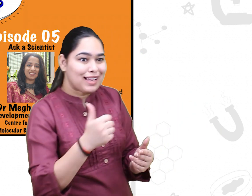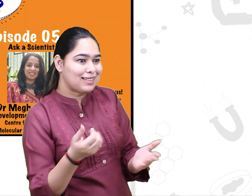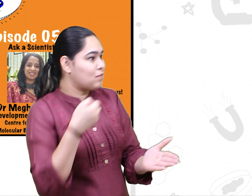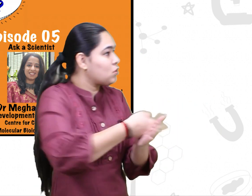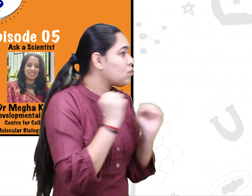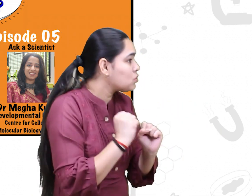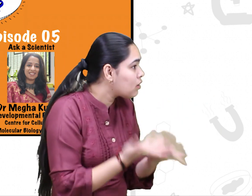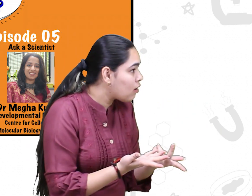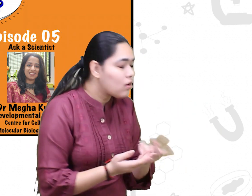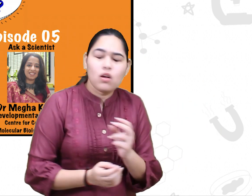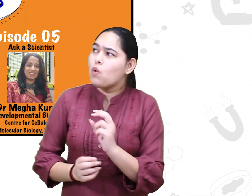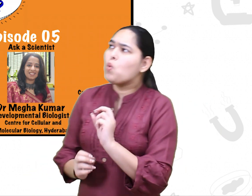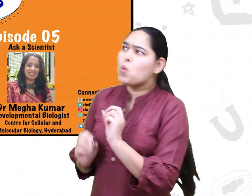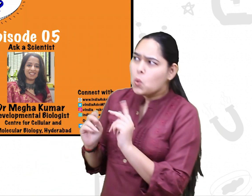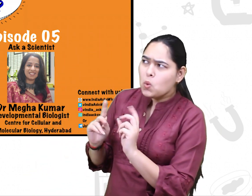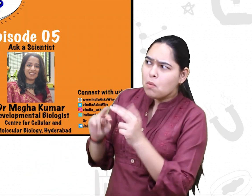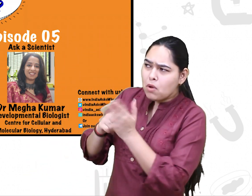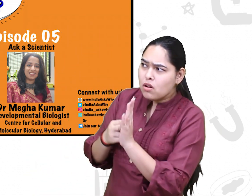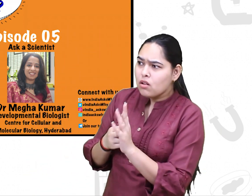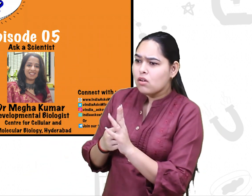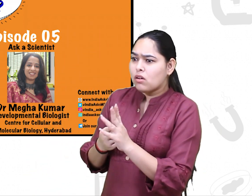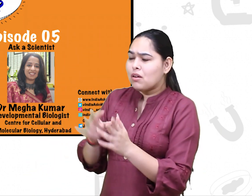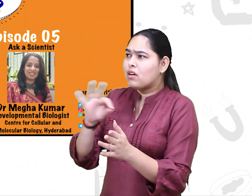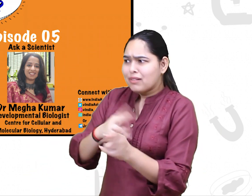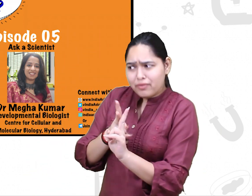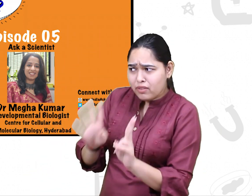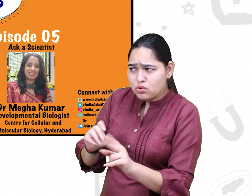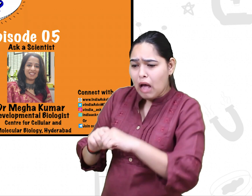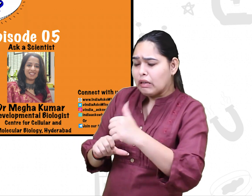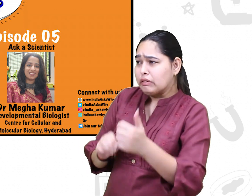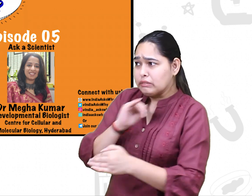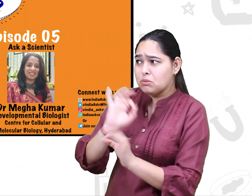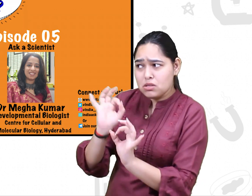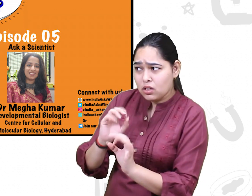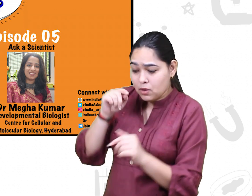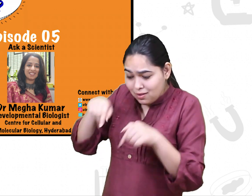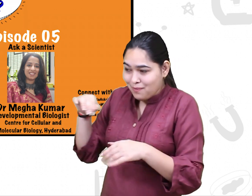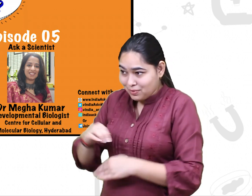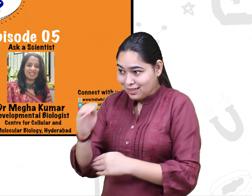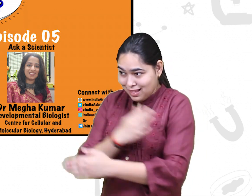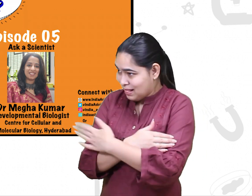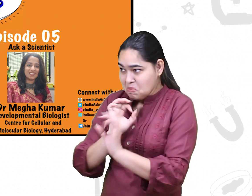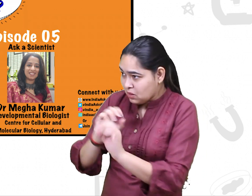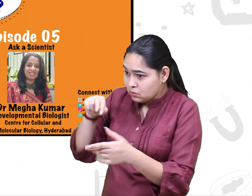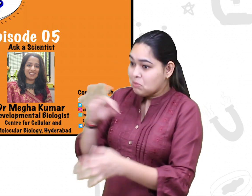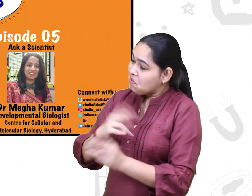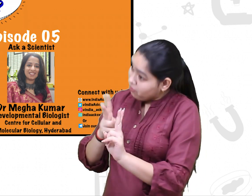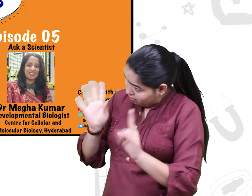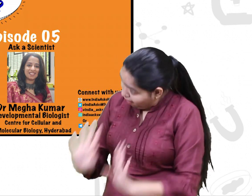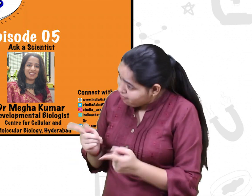bury better into the soil or be able to find food resources in the places where the other snakes might have not